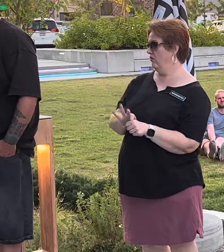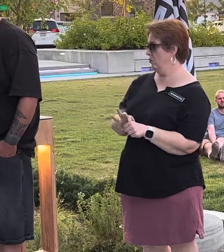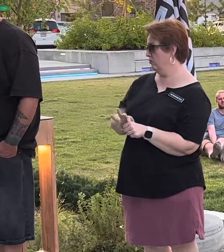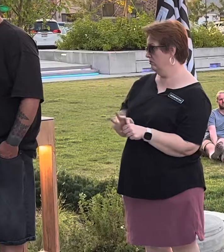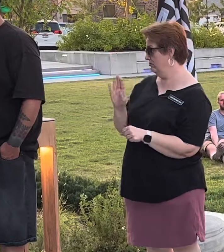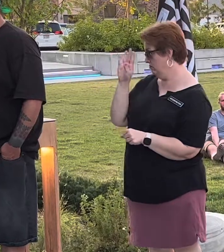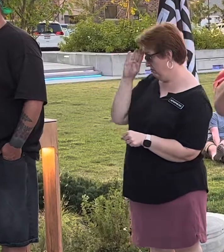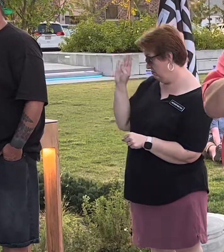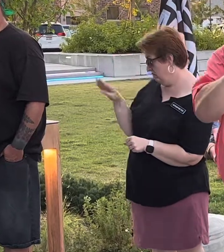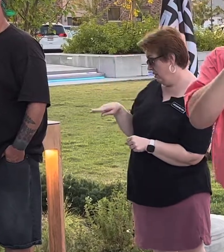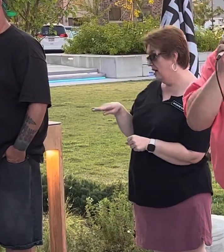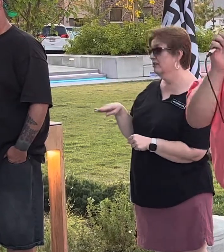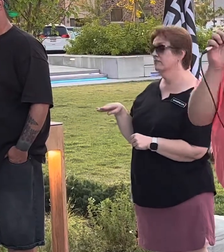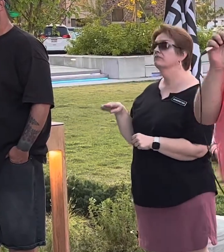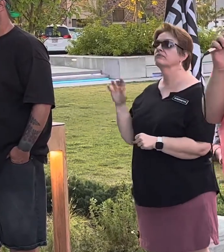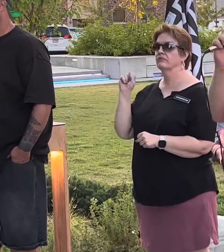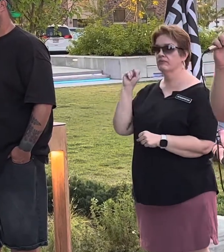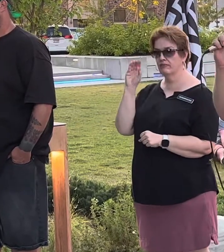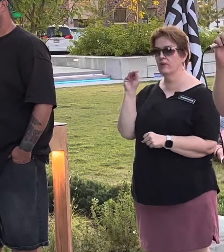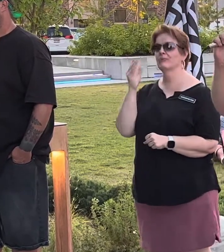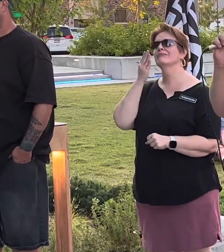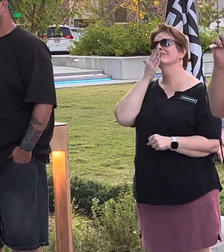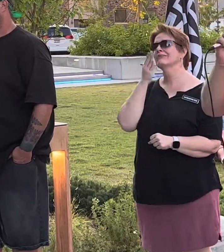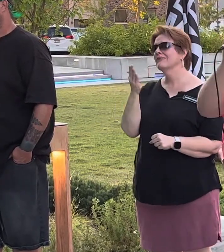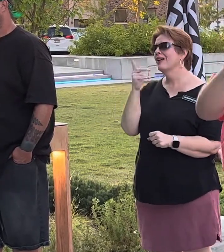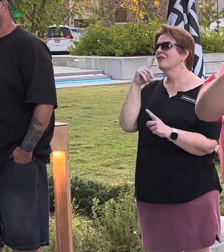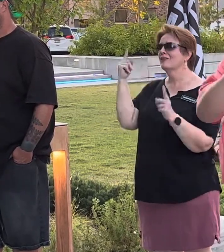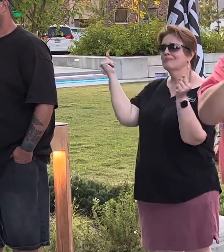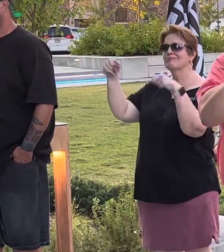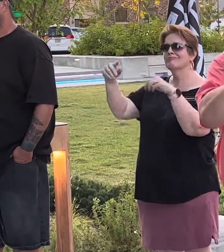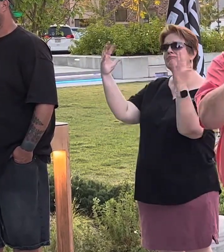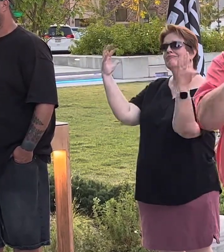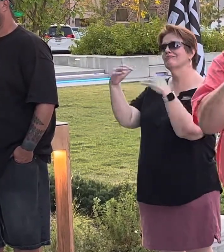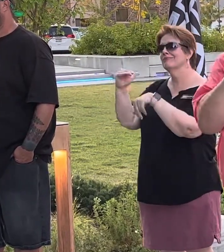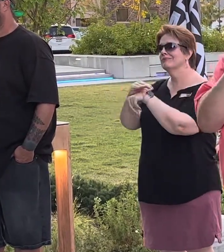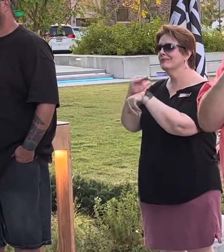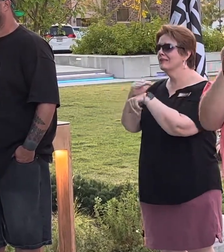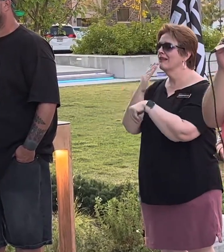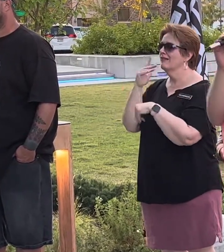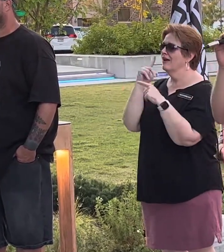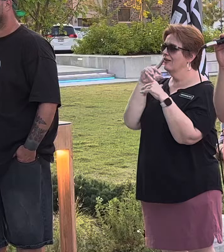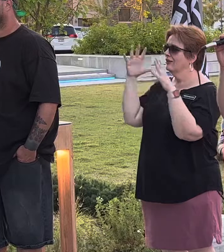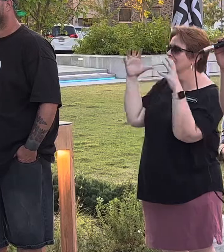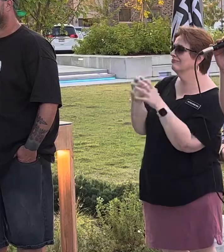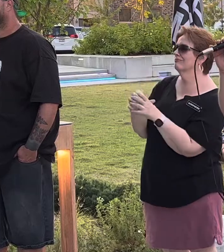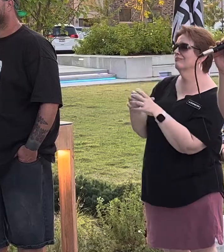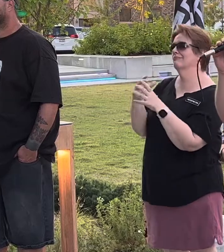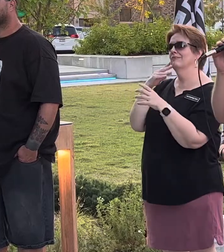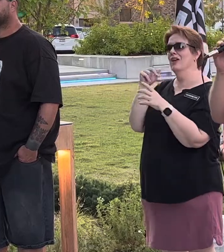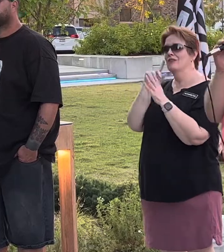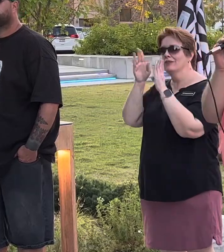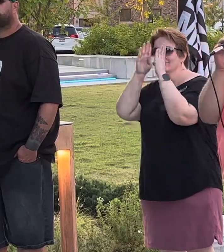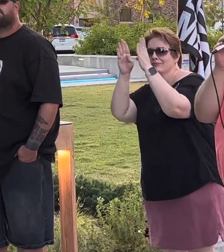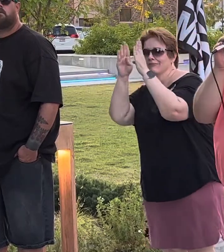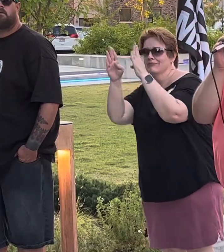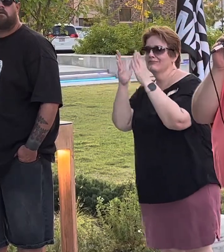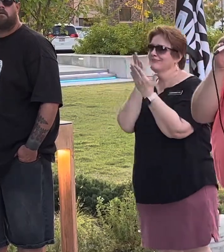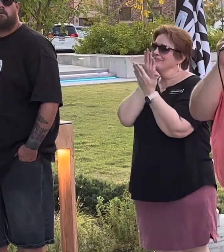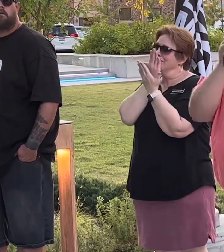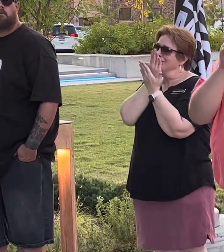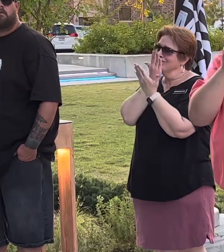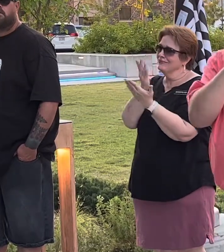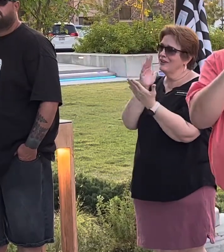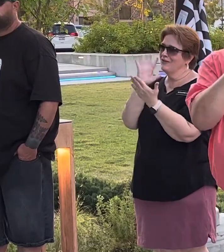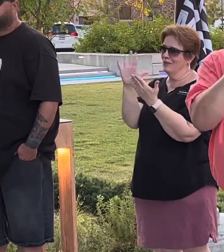So, thank you so much for showing up tonight. Thank you so much for being out here. Thank you so much for listening. And thank you so much